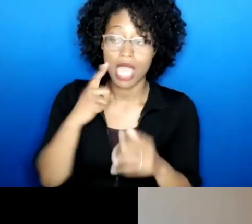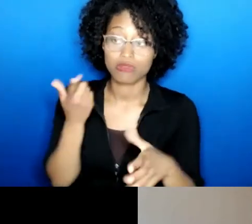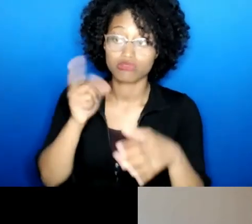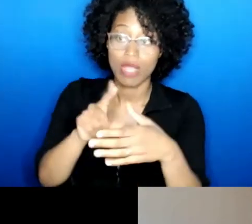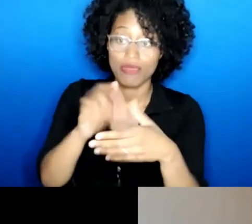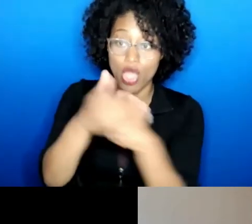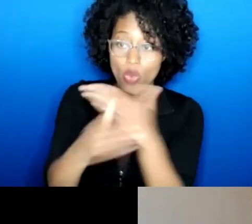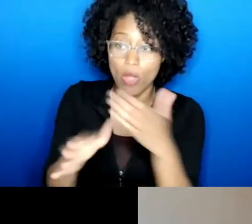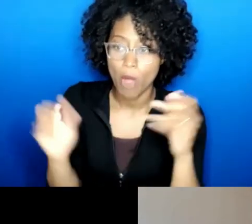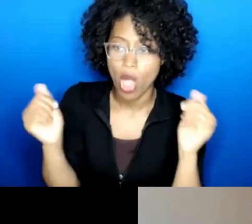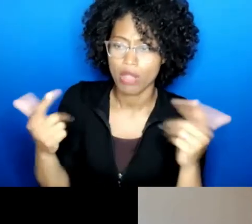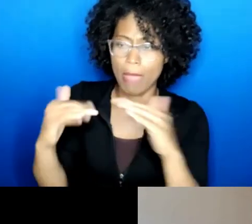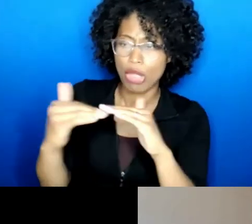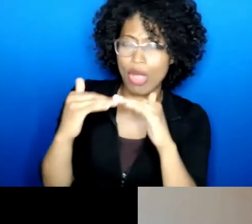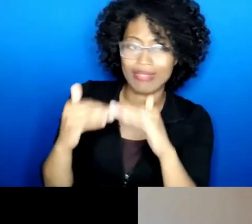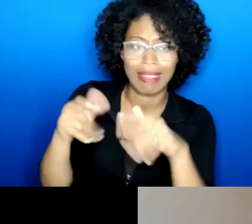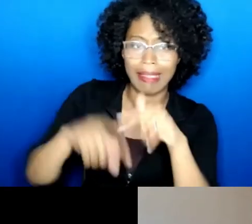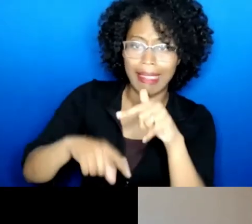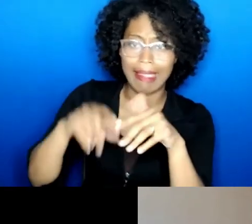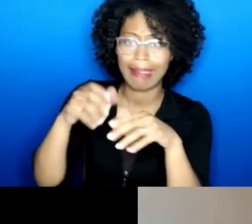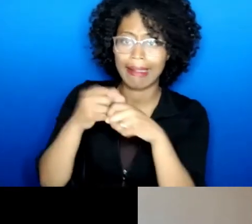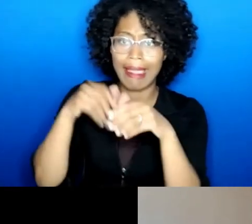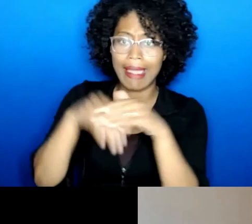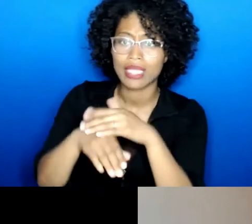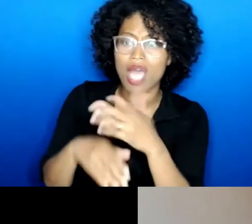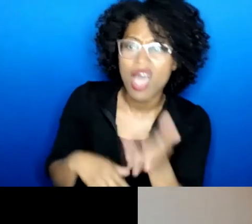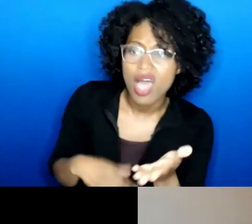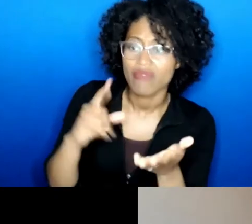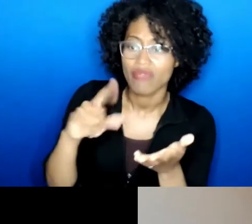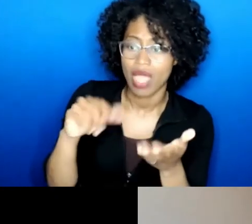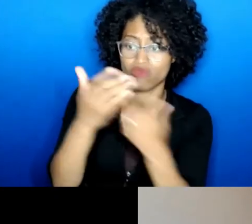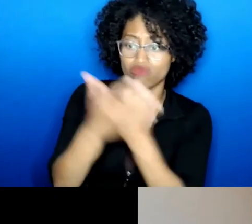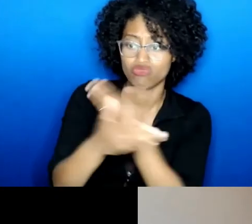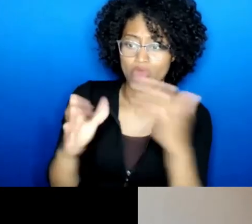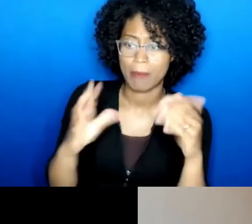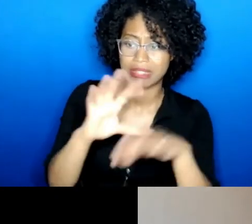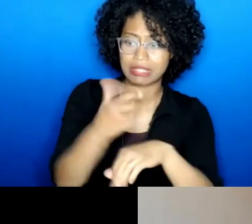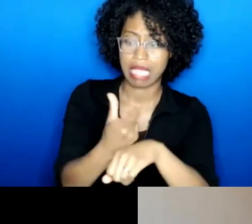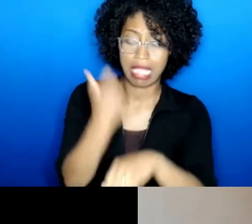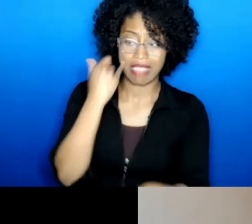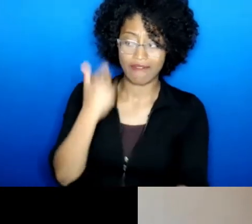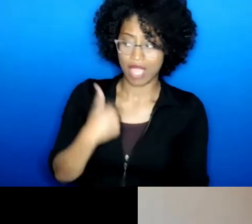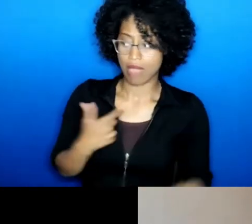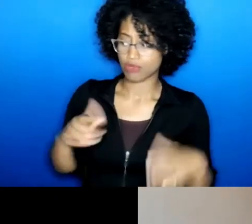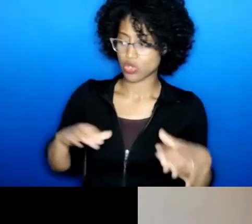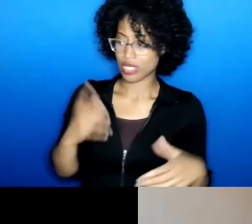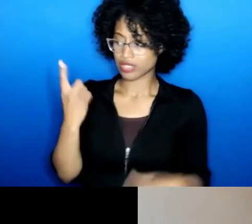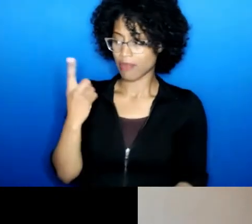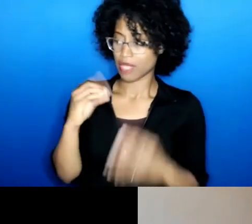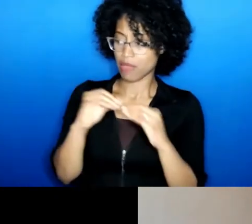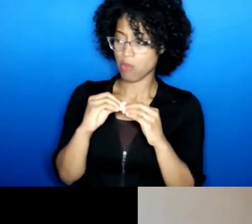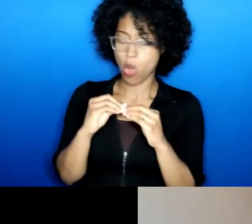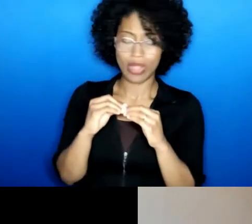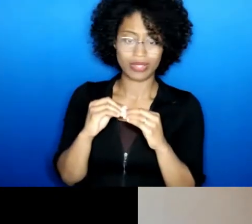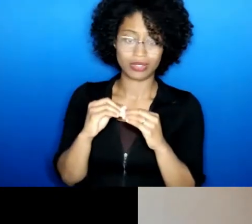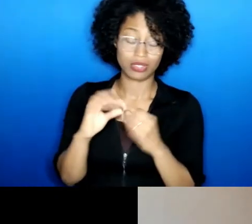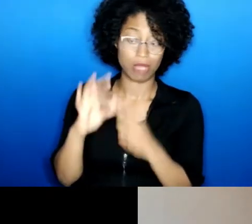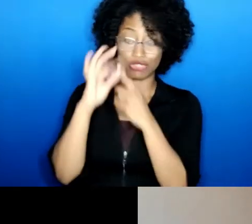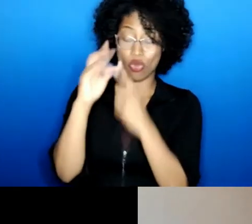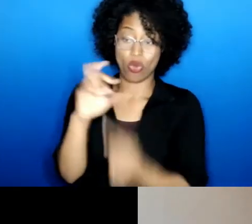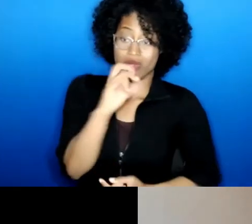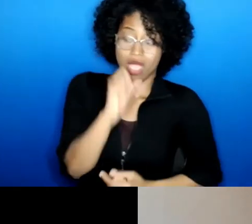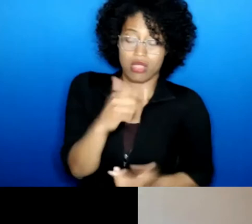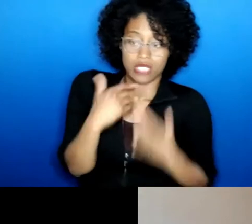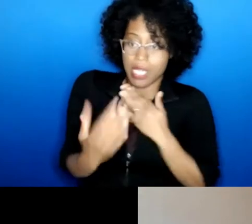in that session can't get access to, for me too, that room is locked. And if I'm doing something more significant or not, you know,